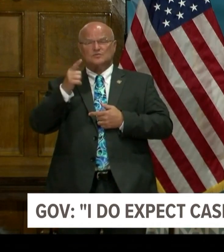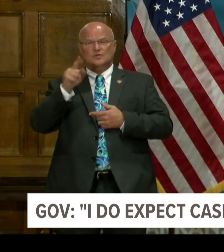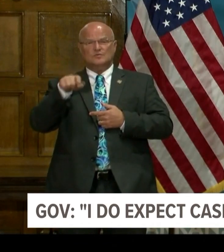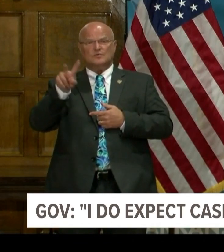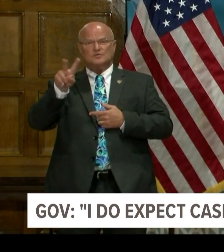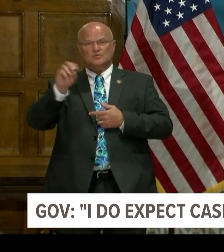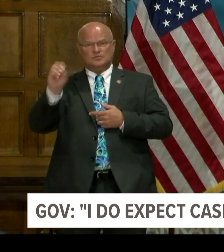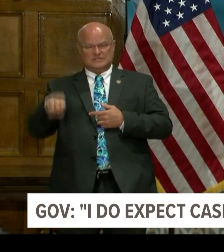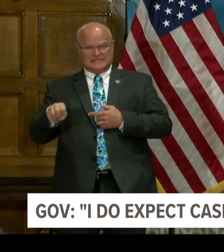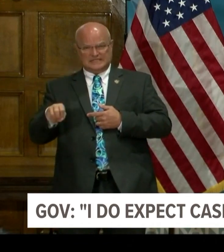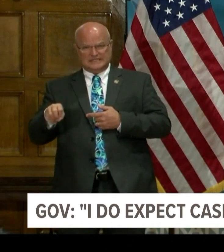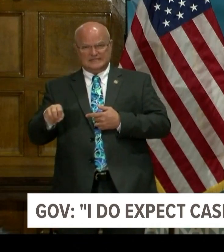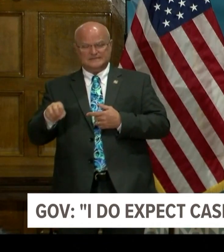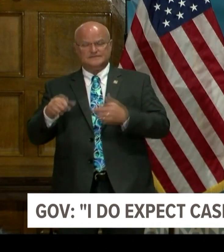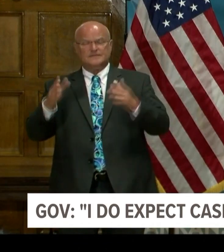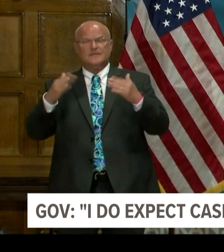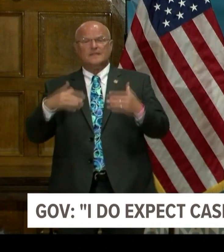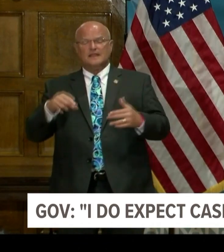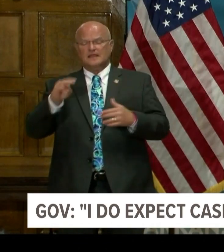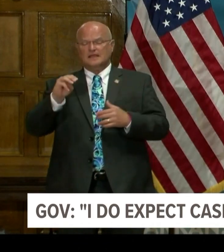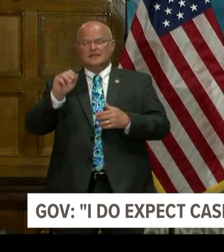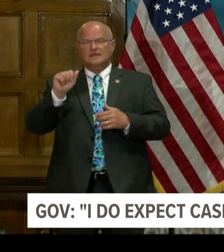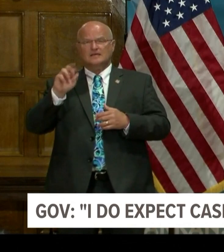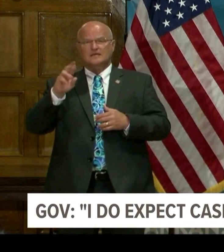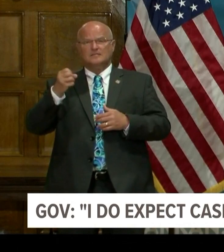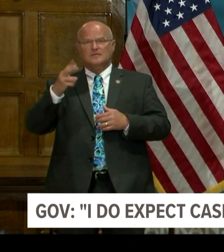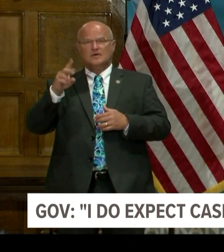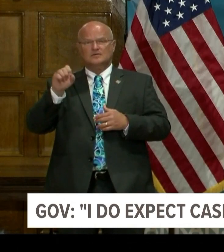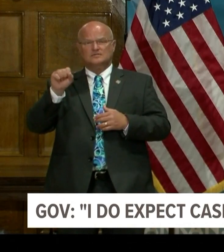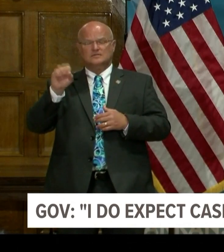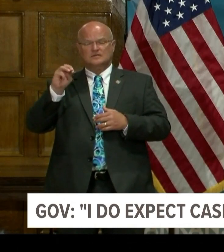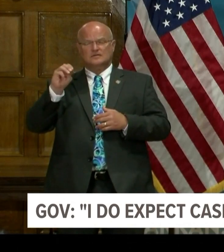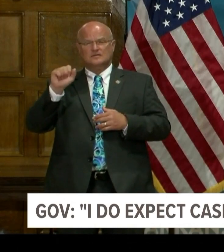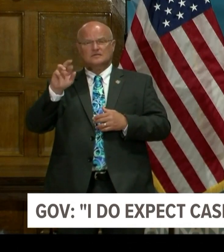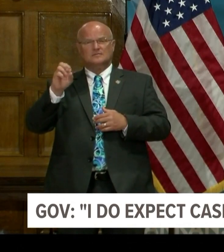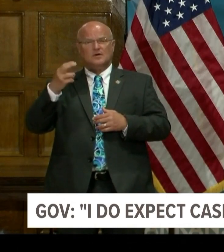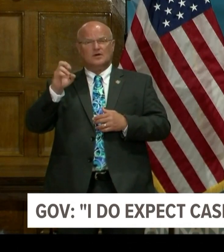21.2% based on surname, and Marshallese 6.2%.